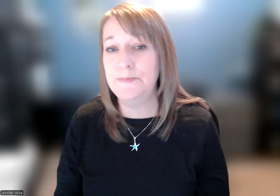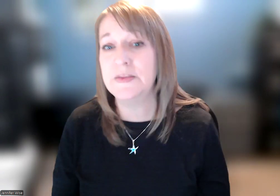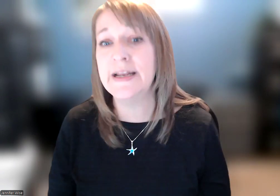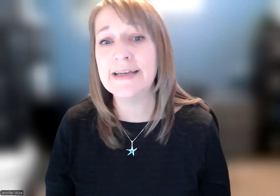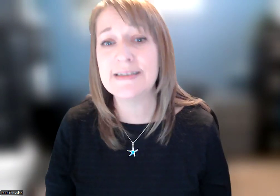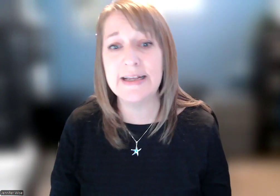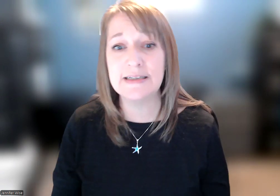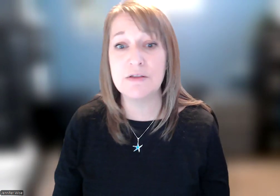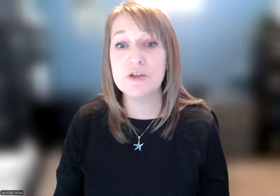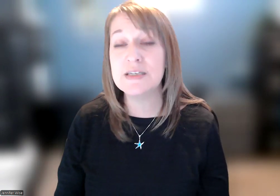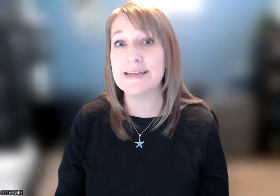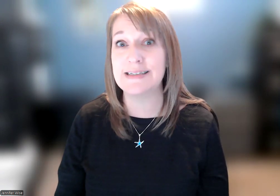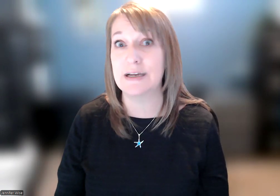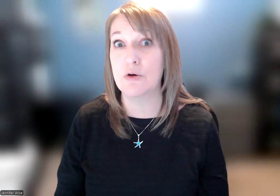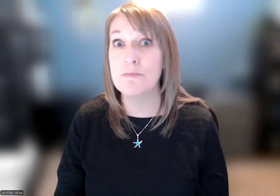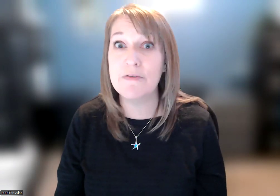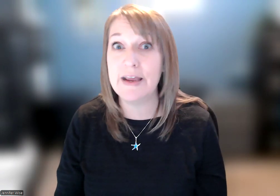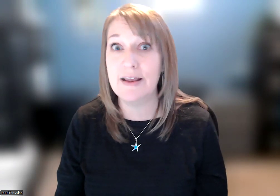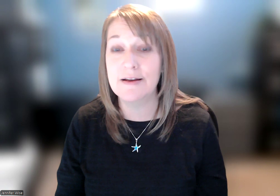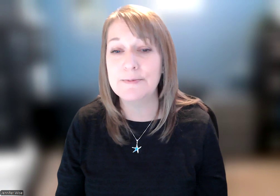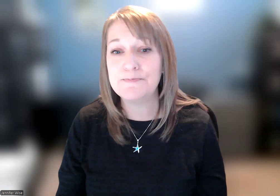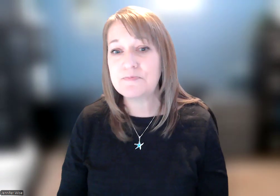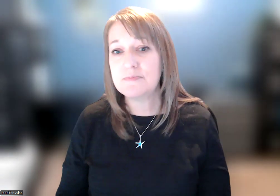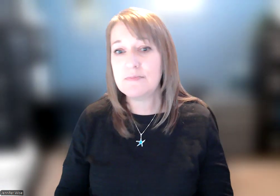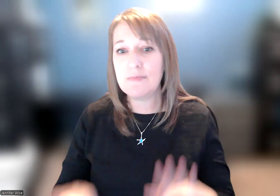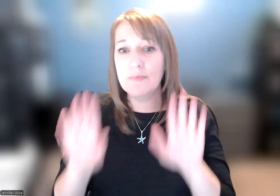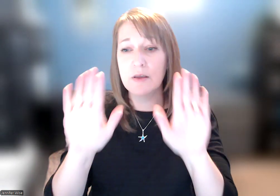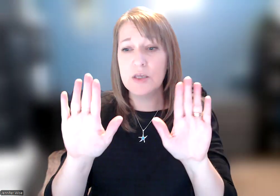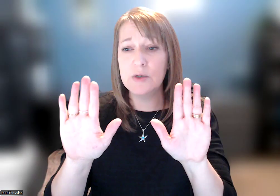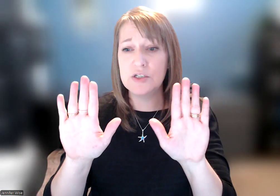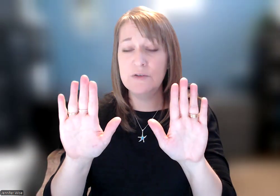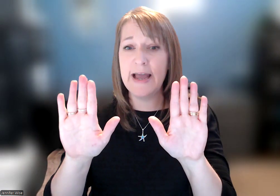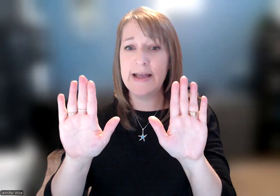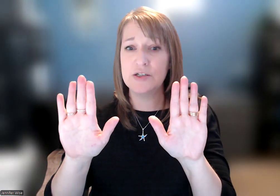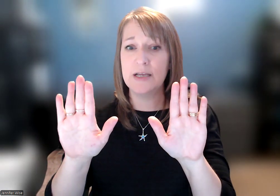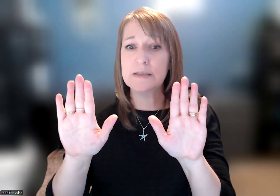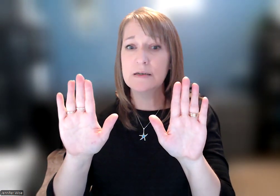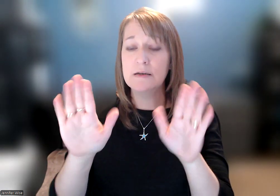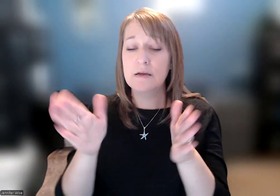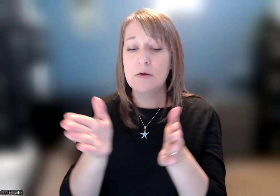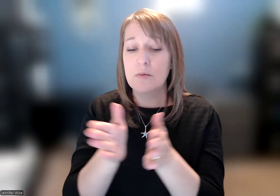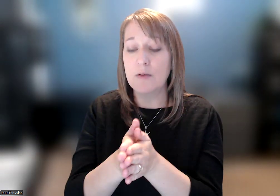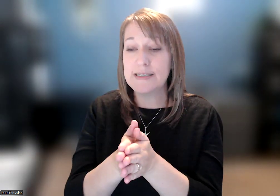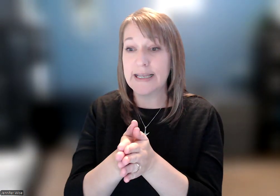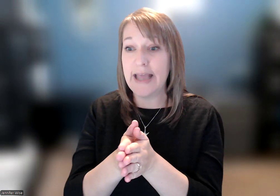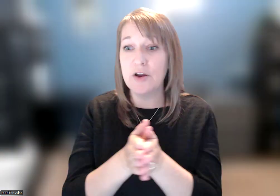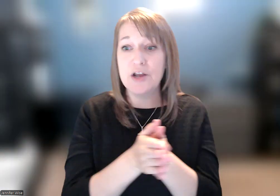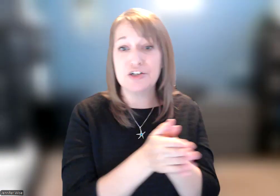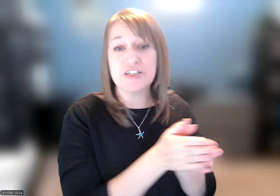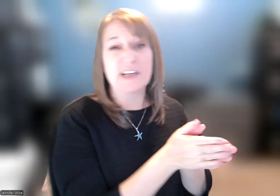The next sign is enthusiastic or motivated. You want two flat hand shapes, palms together, and you're just going to rub